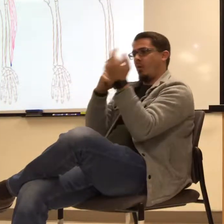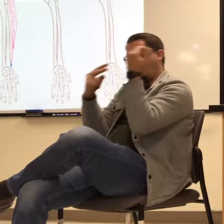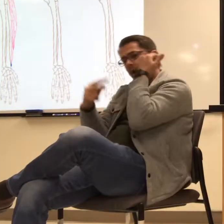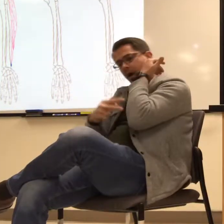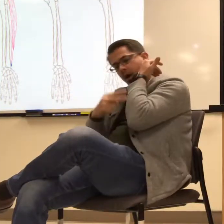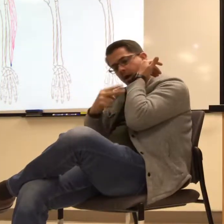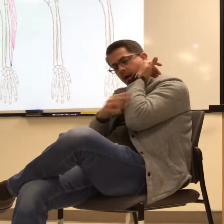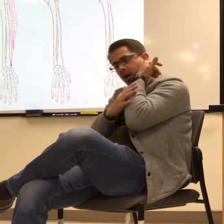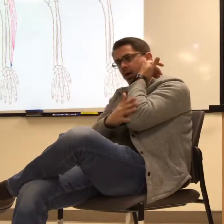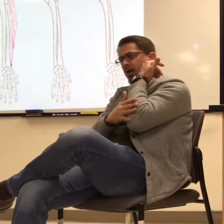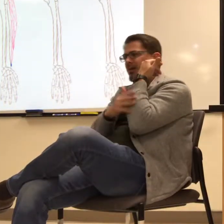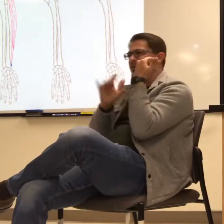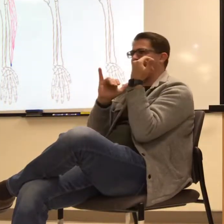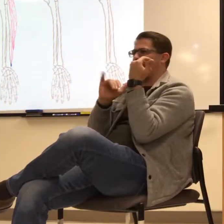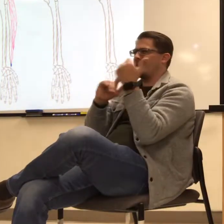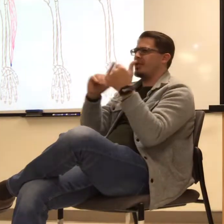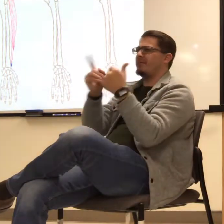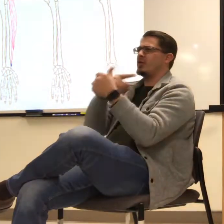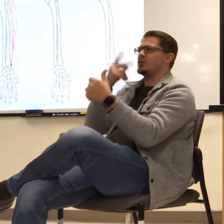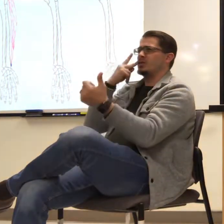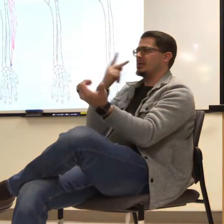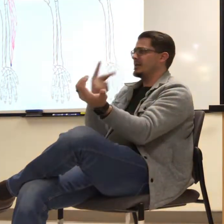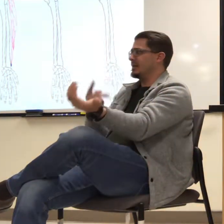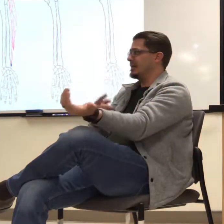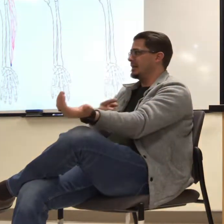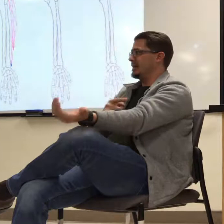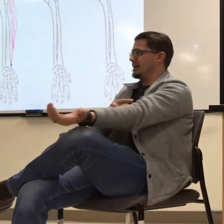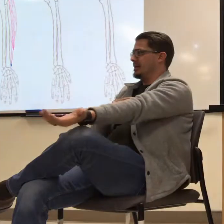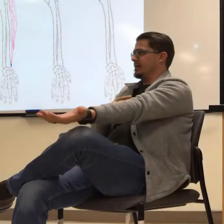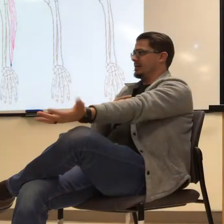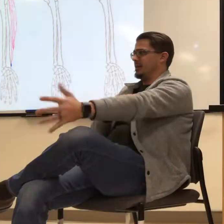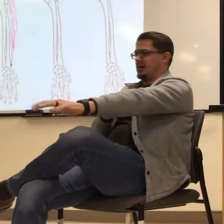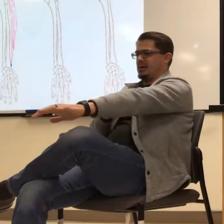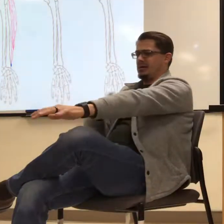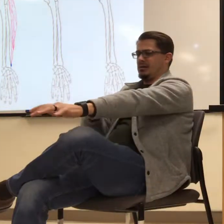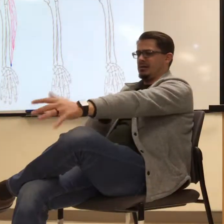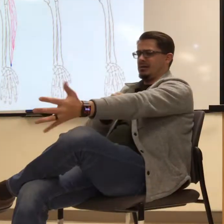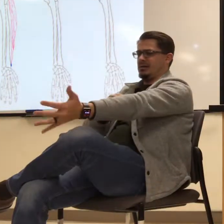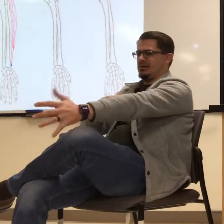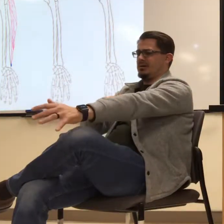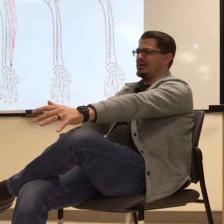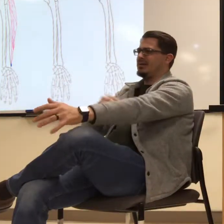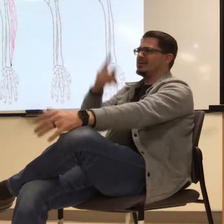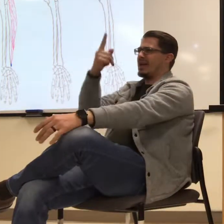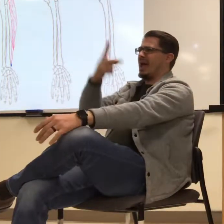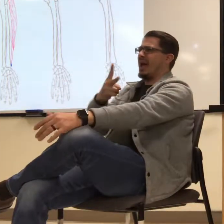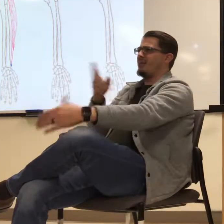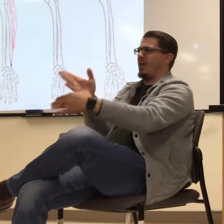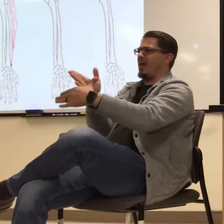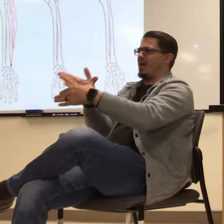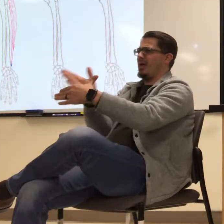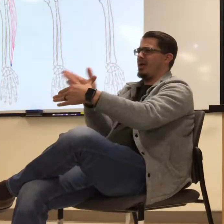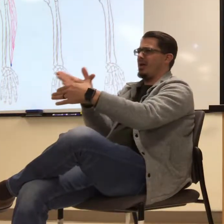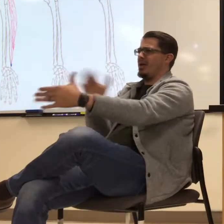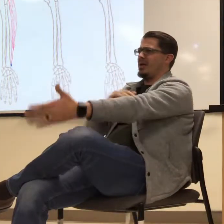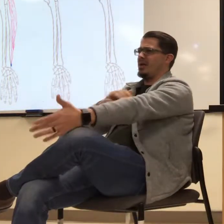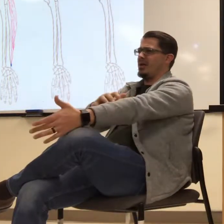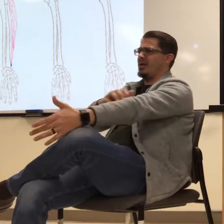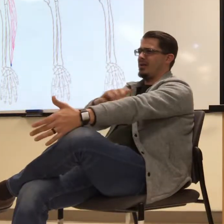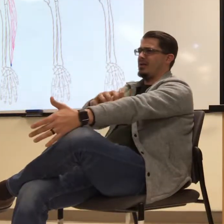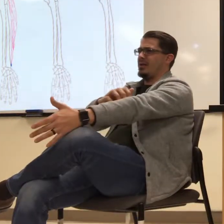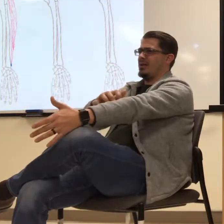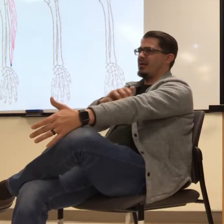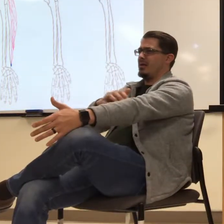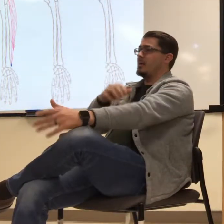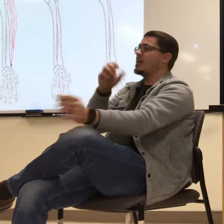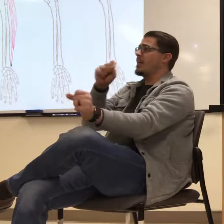back, and this is it's like the first one you see. It's kind of like halfway in between, okay, before you study the rest of them. So